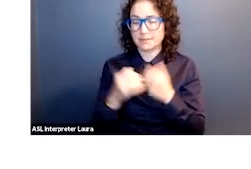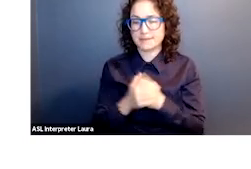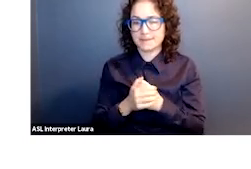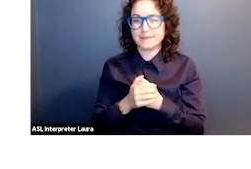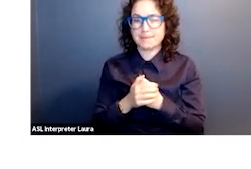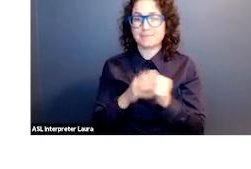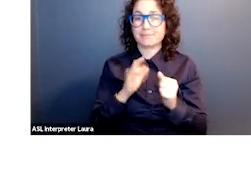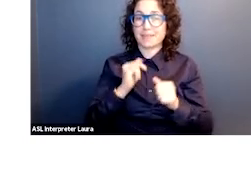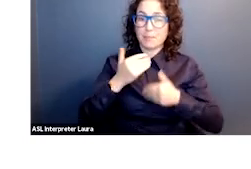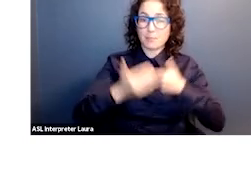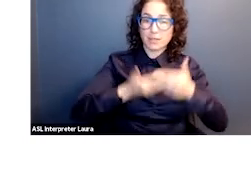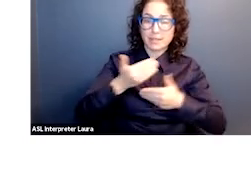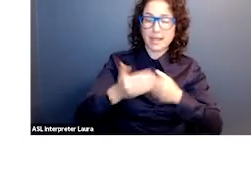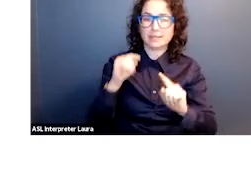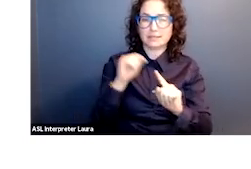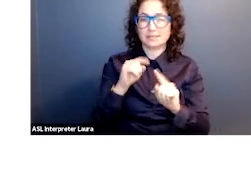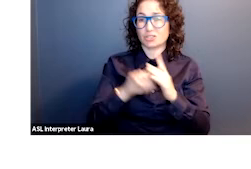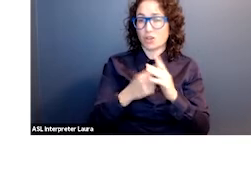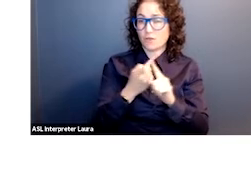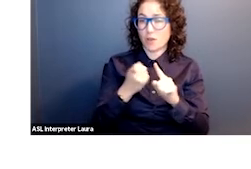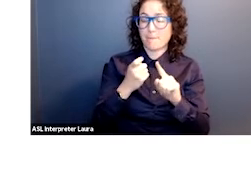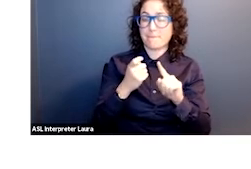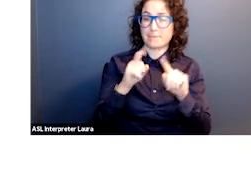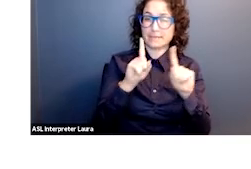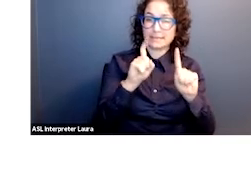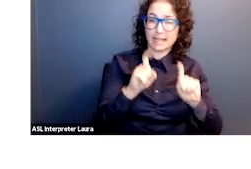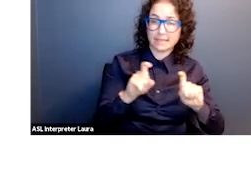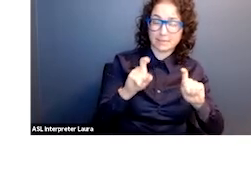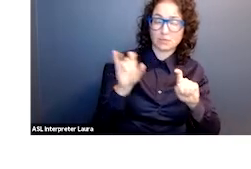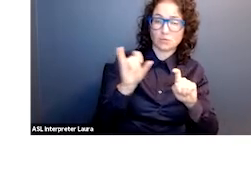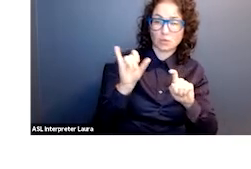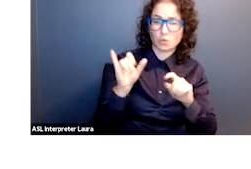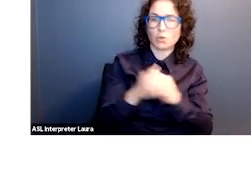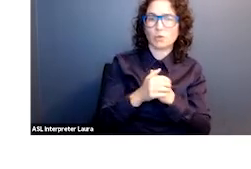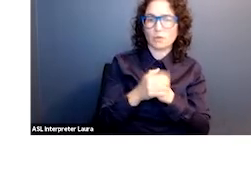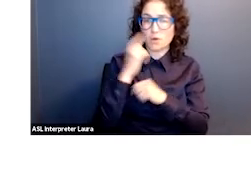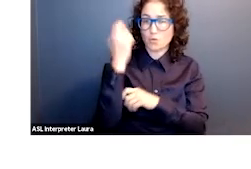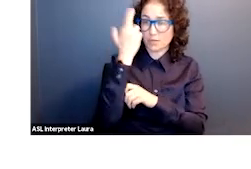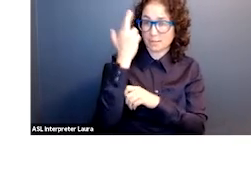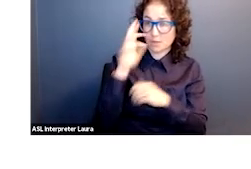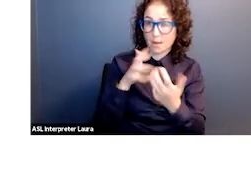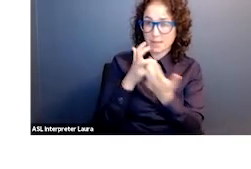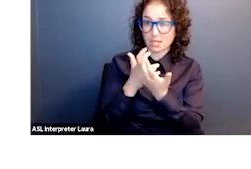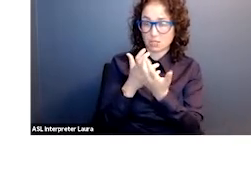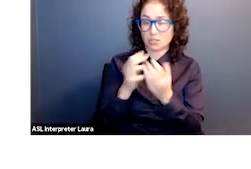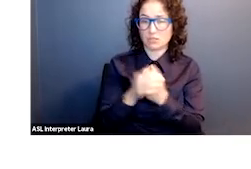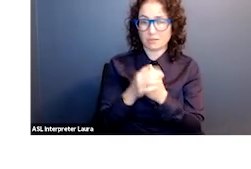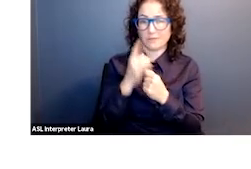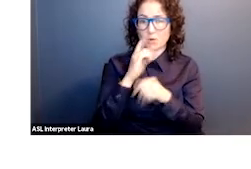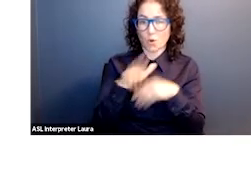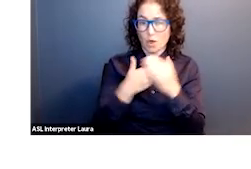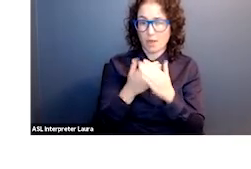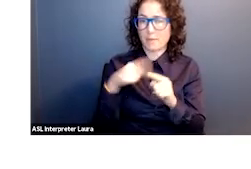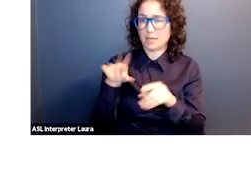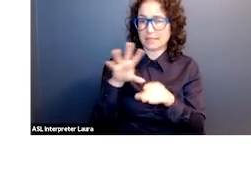the process is starting from the assessment also on reasonable accommodation of the candidate of the participants.